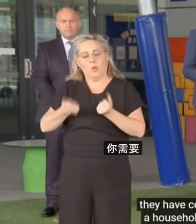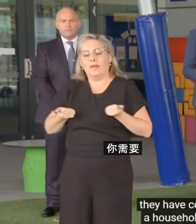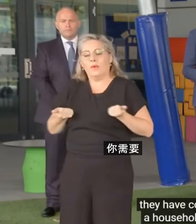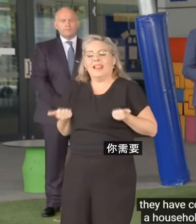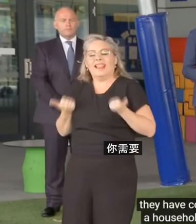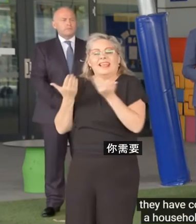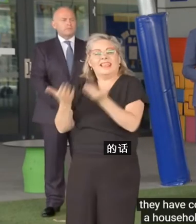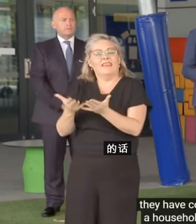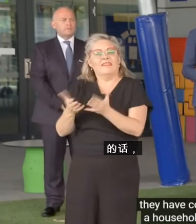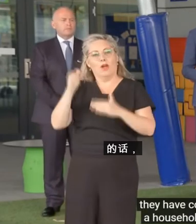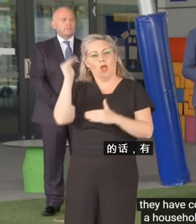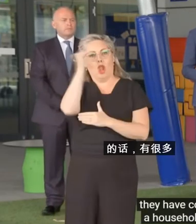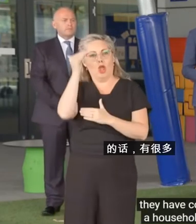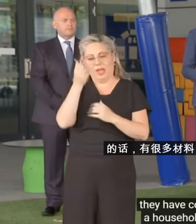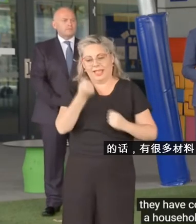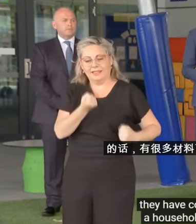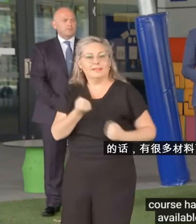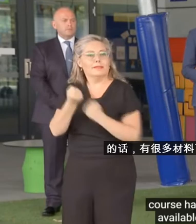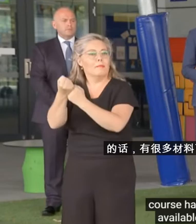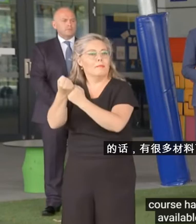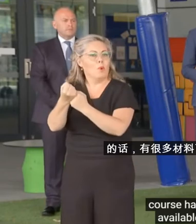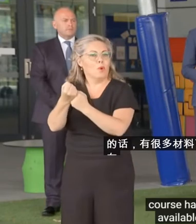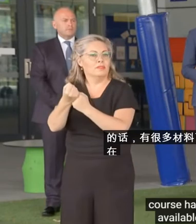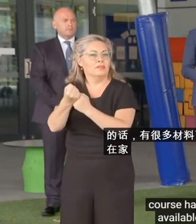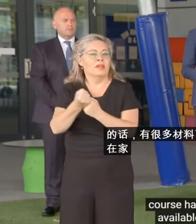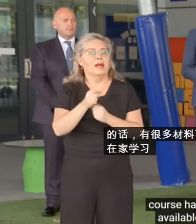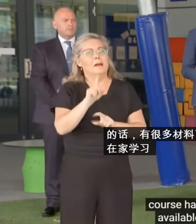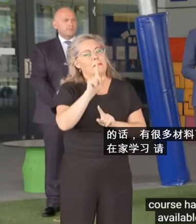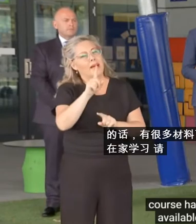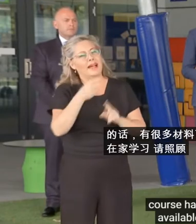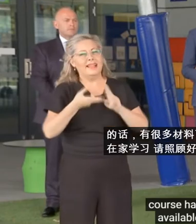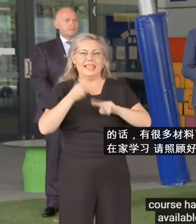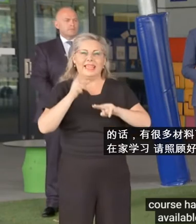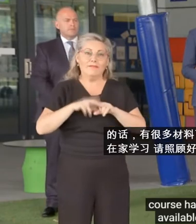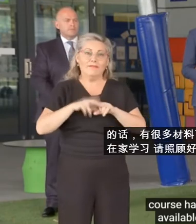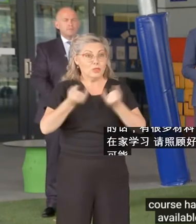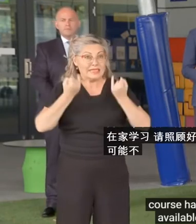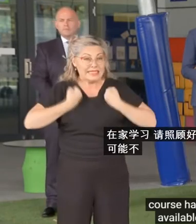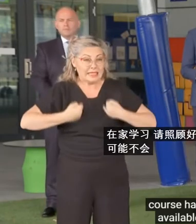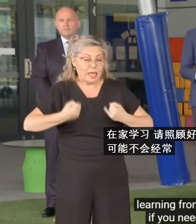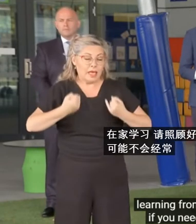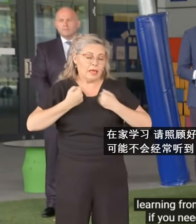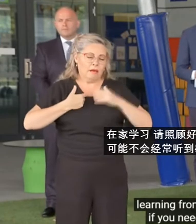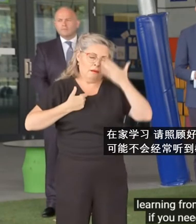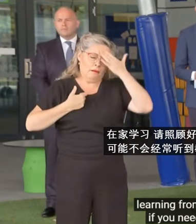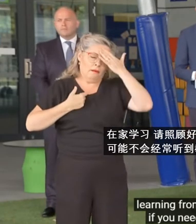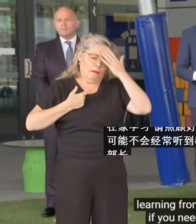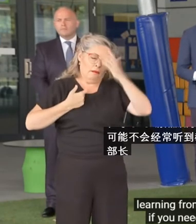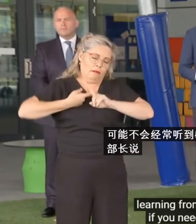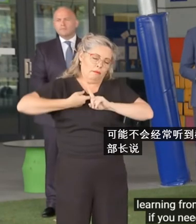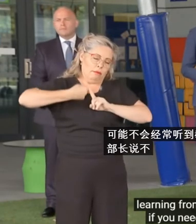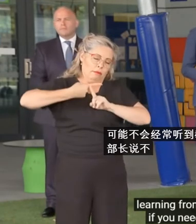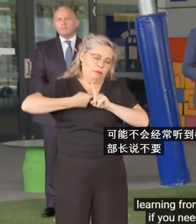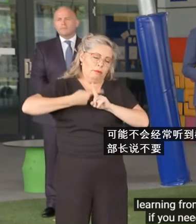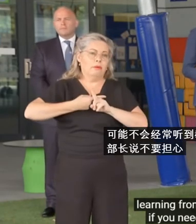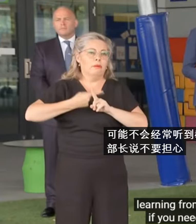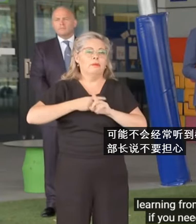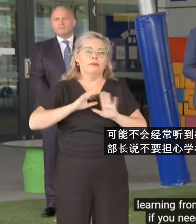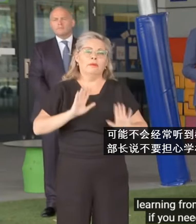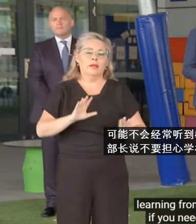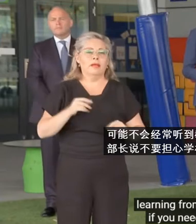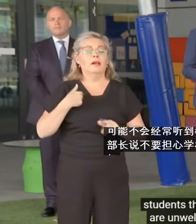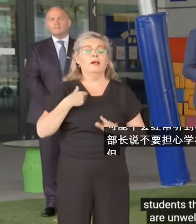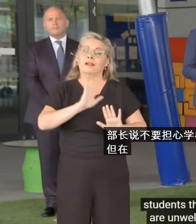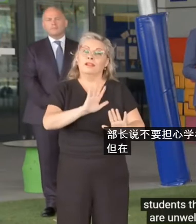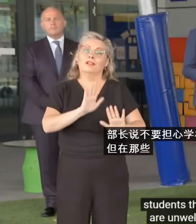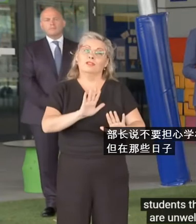for our students the message is if you are unwell with COVID, please rest, please take care of yourself. You probably won't often hear an Education Minister say don't